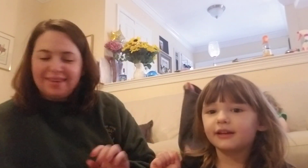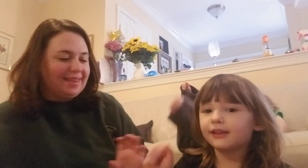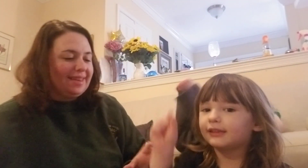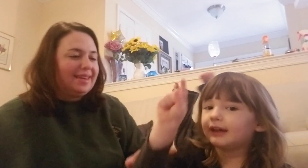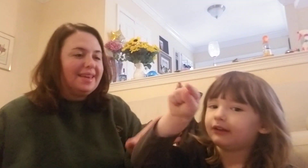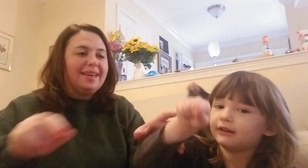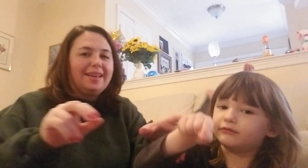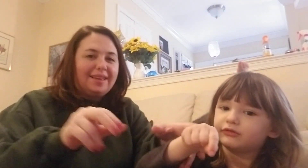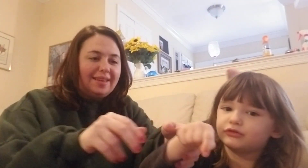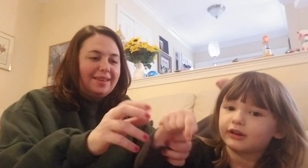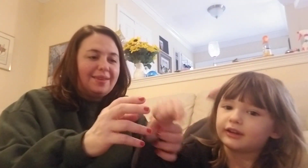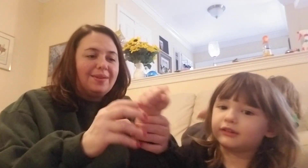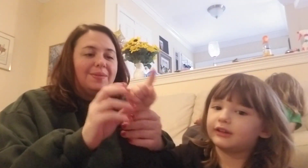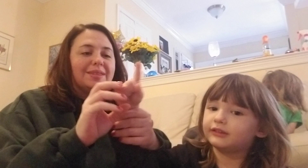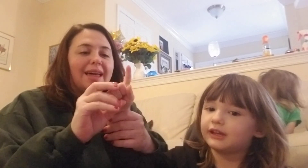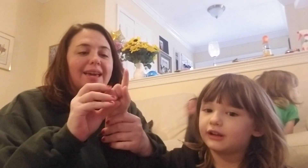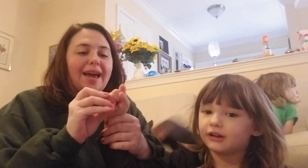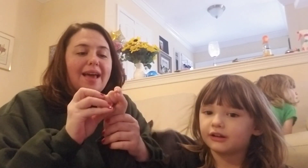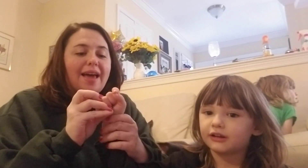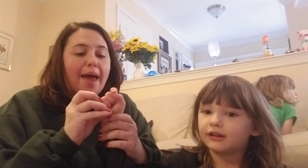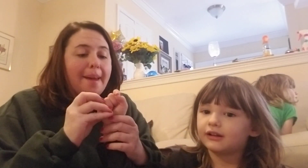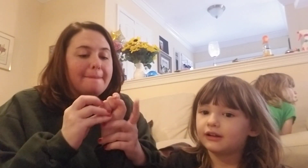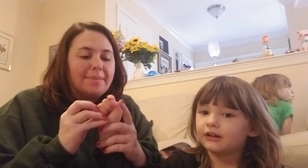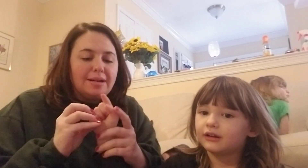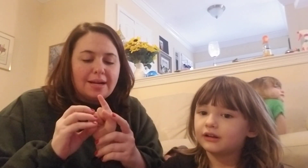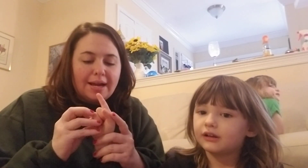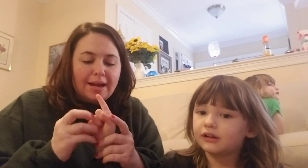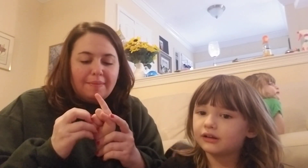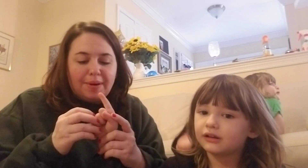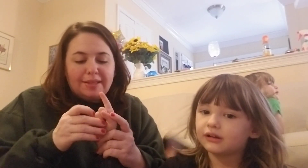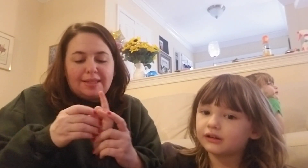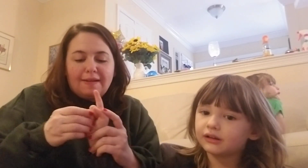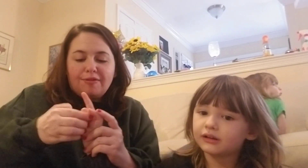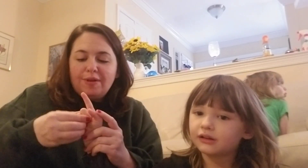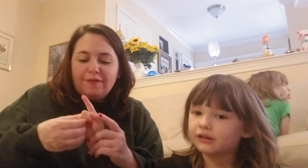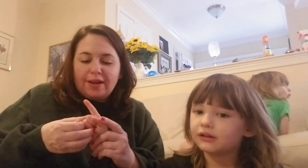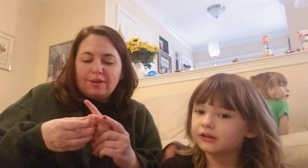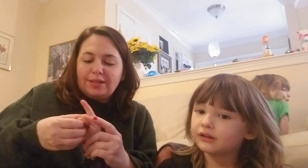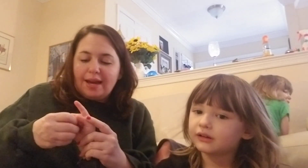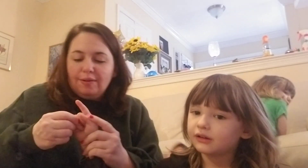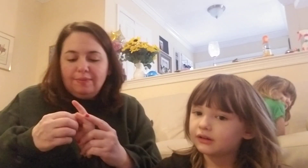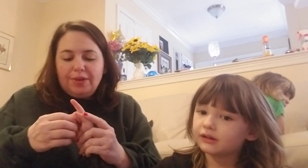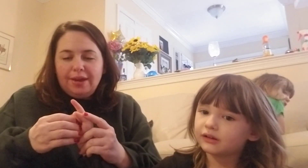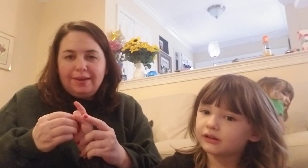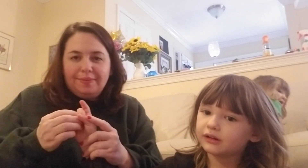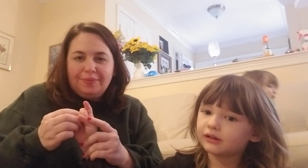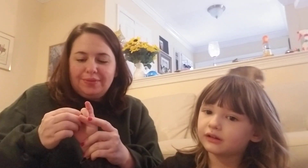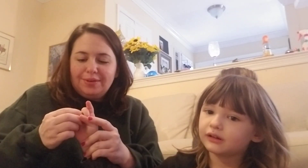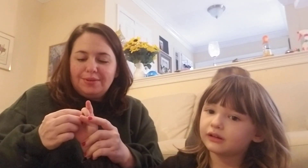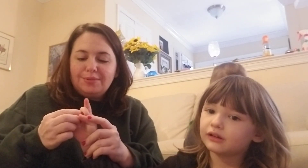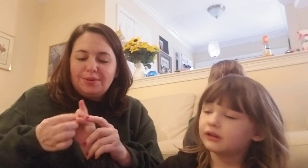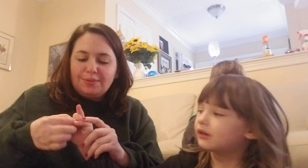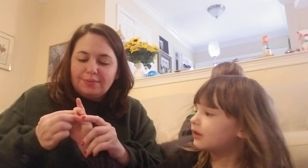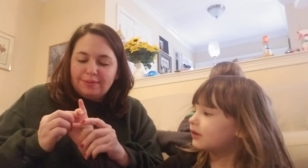Can you help me? Mm-hmm. It's like M straight. So it was like M, but instead of three fingers down, you do two.